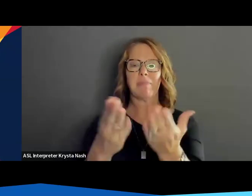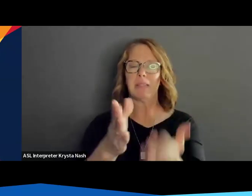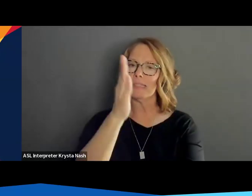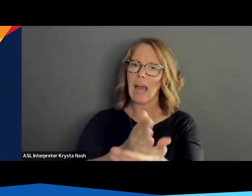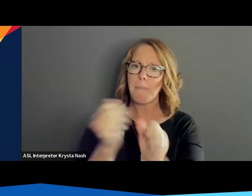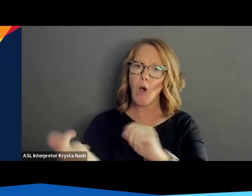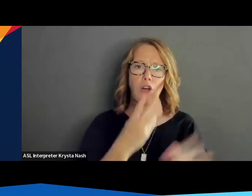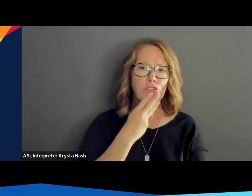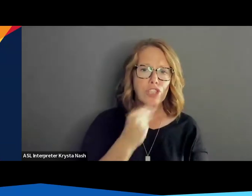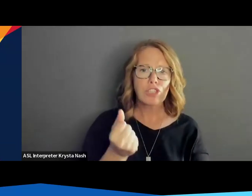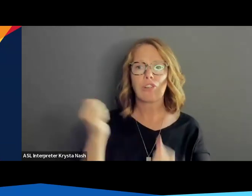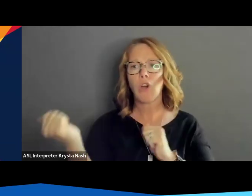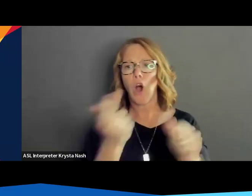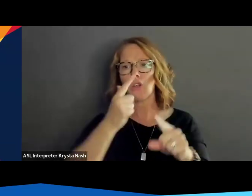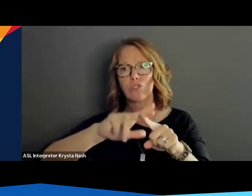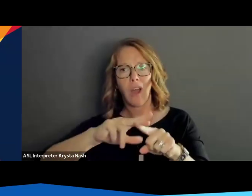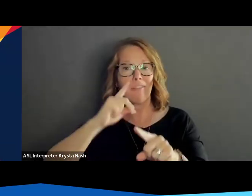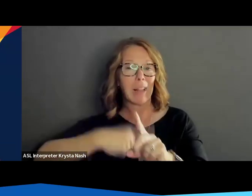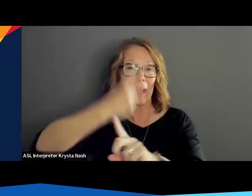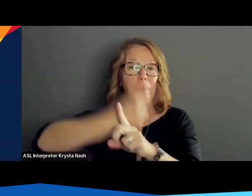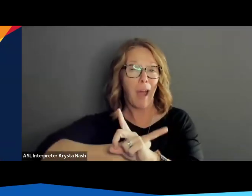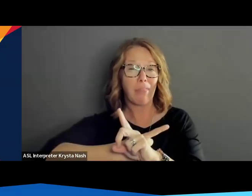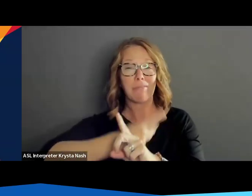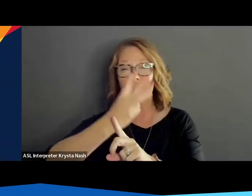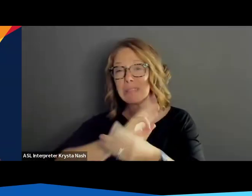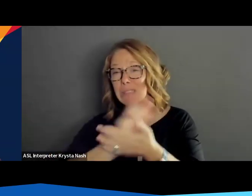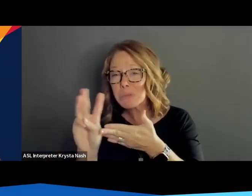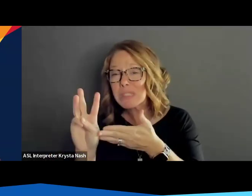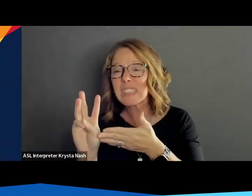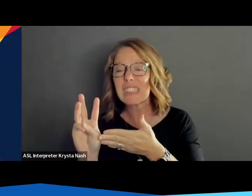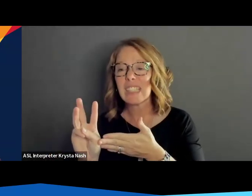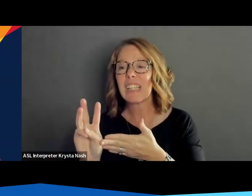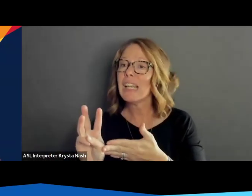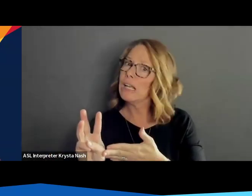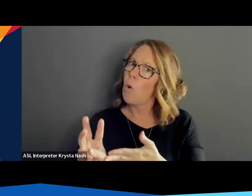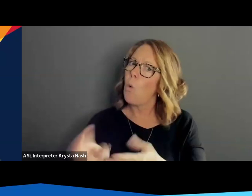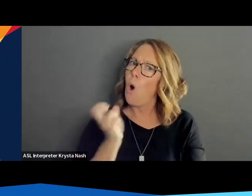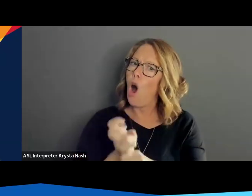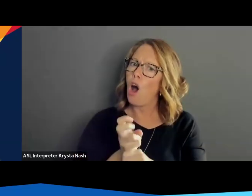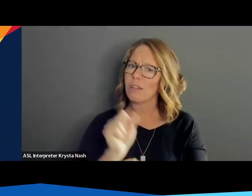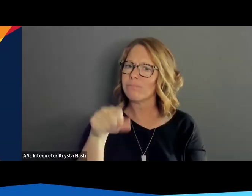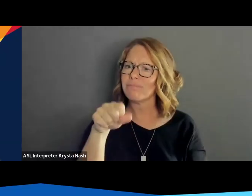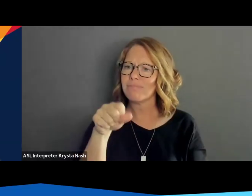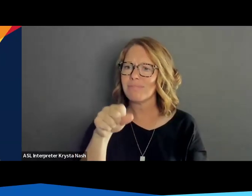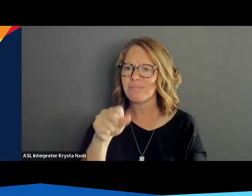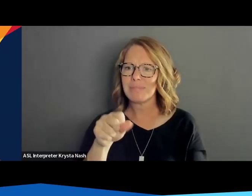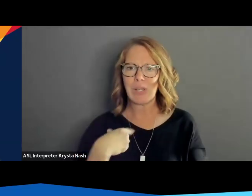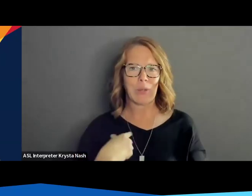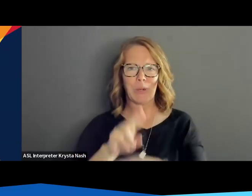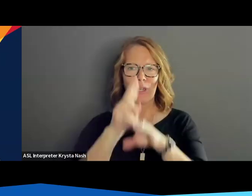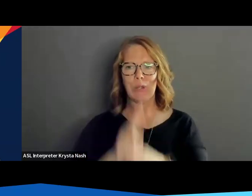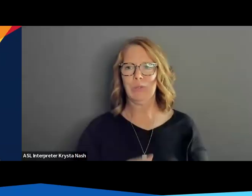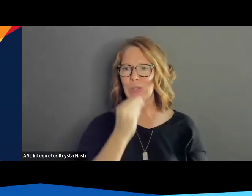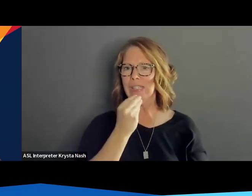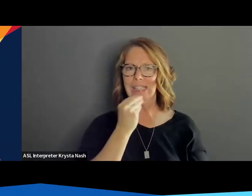And you'll have to be off of it for like say a month or 6 weeks. And that'll be hard to do because we're used to eating the foods